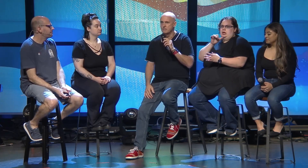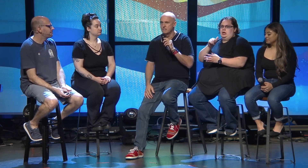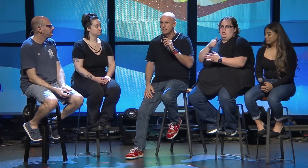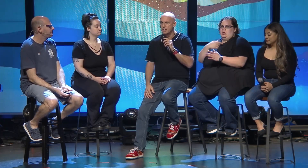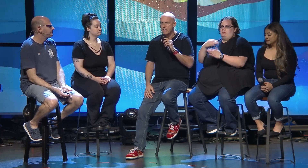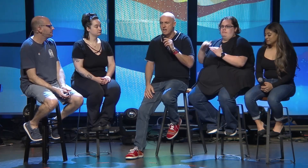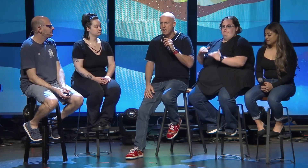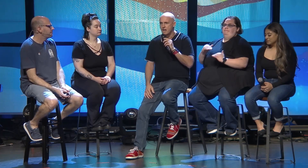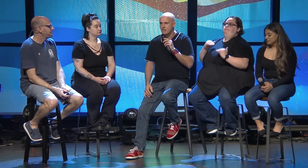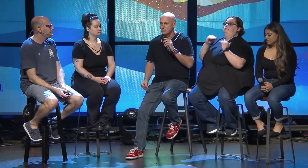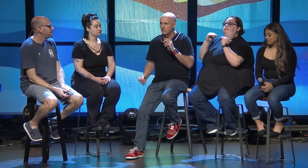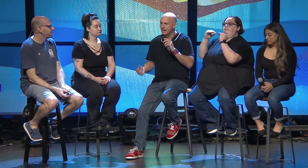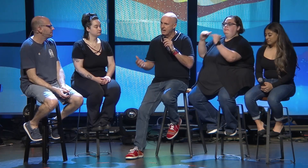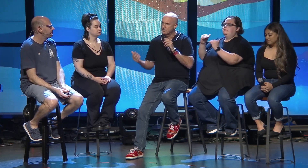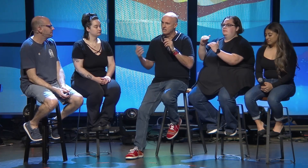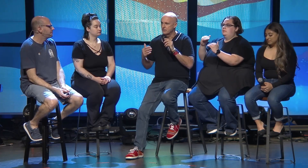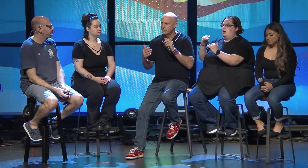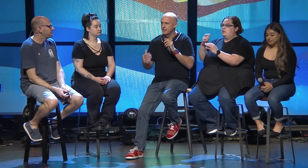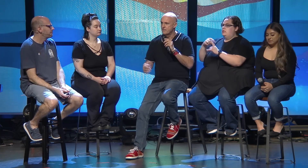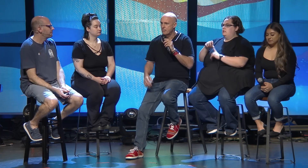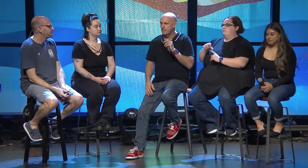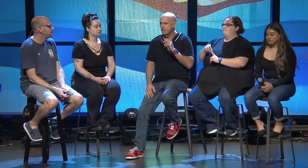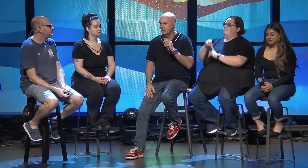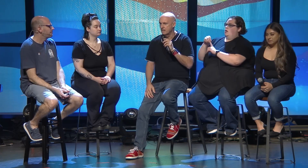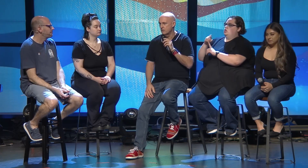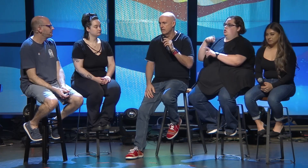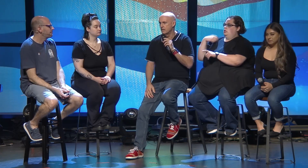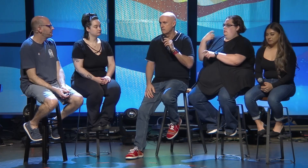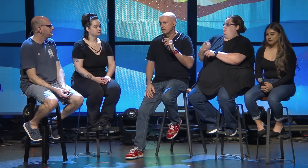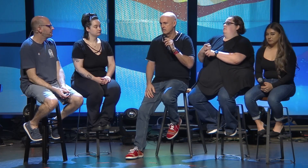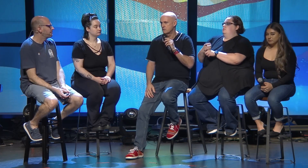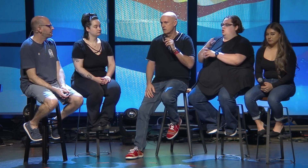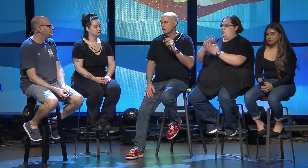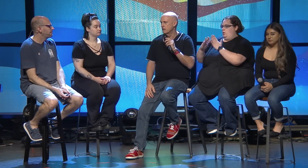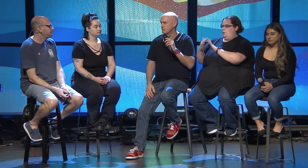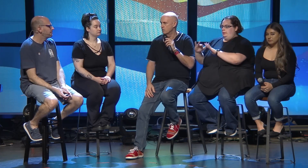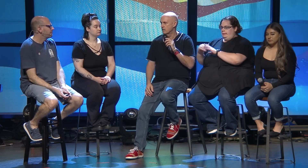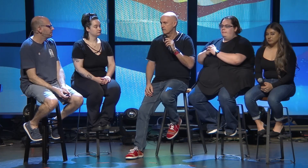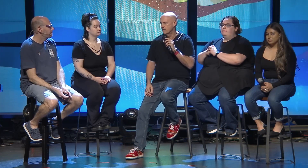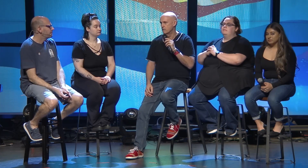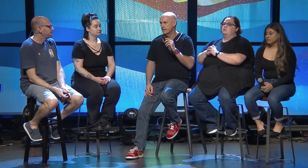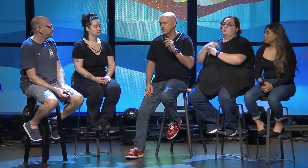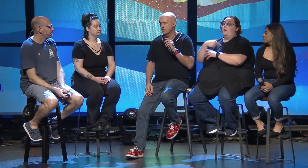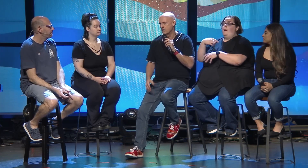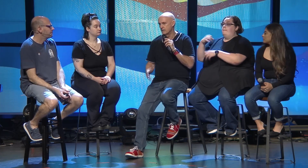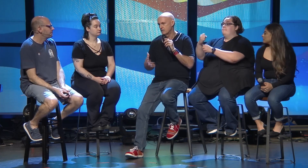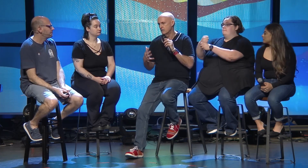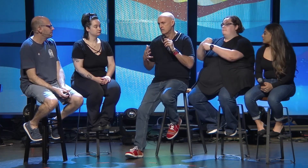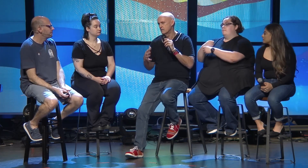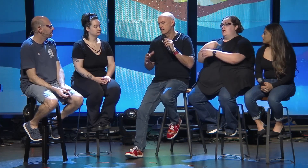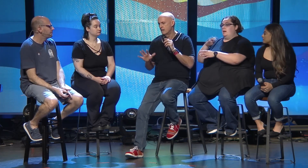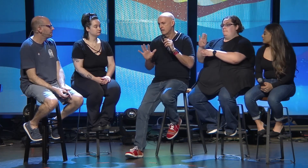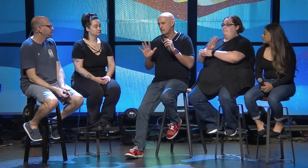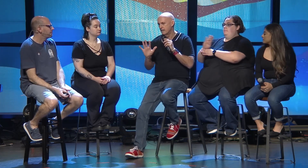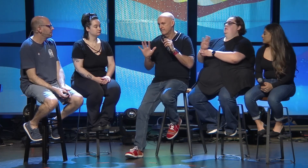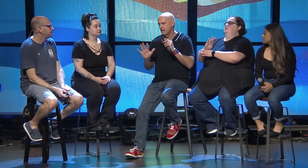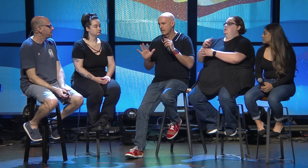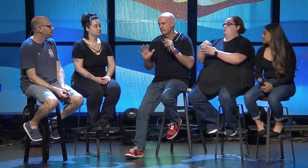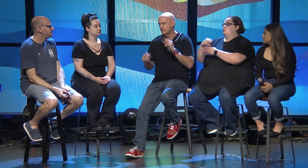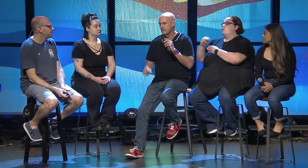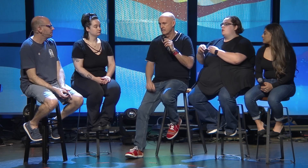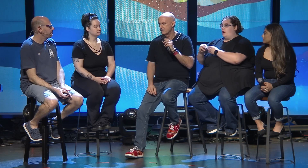Latino community. So I asked to go there. And then I created a business program with Front Range, and my students